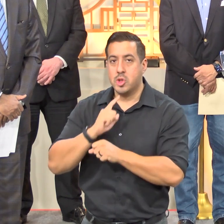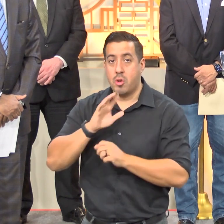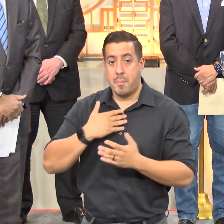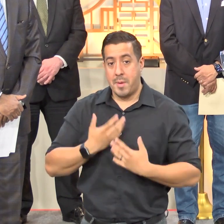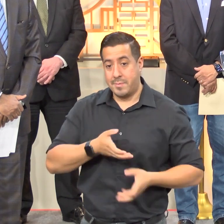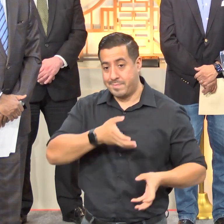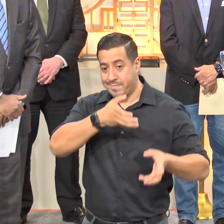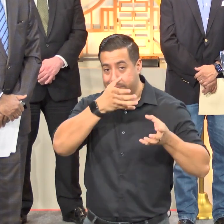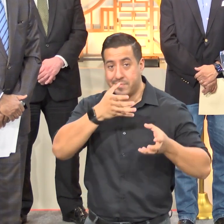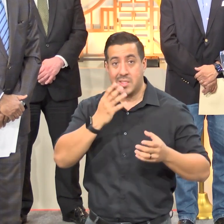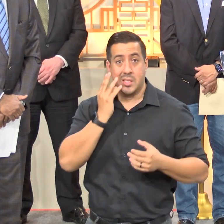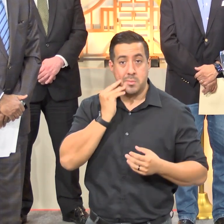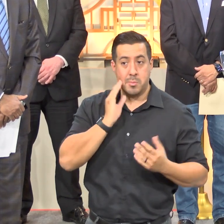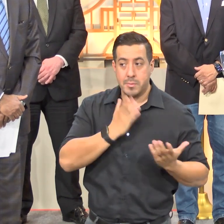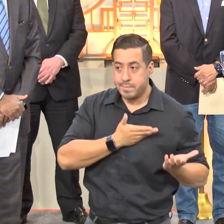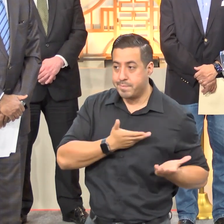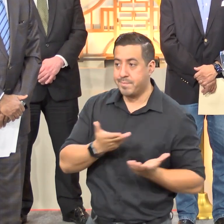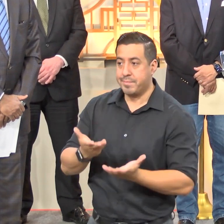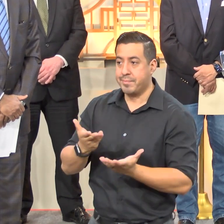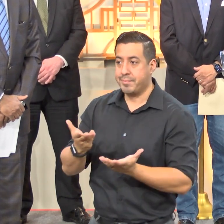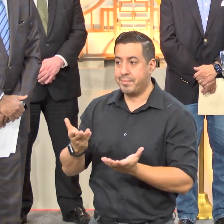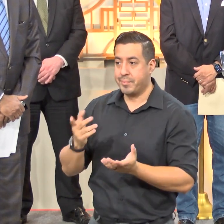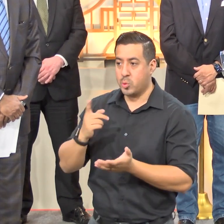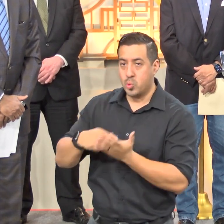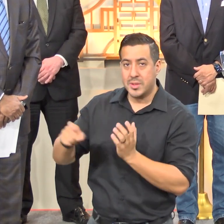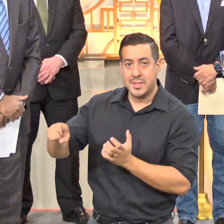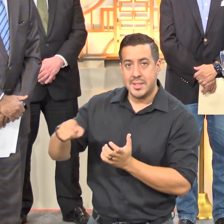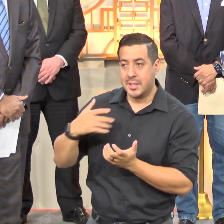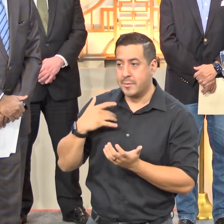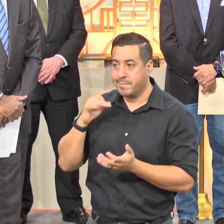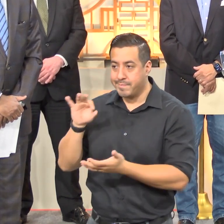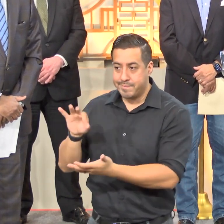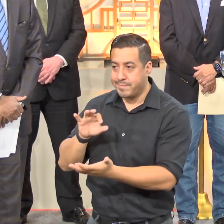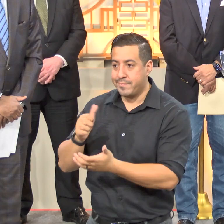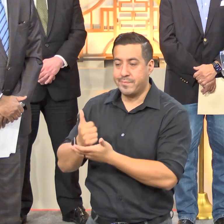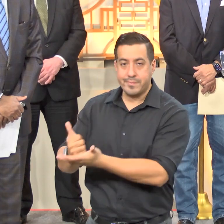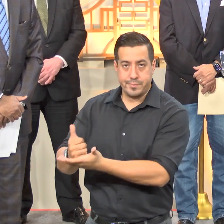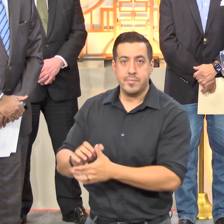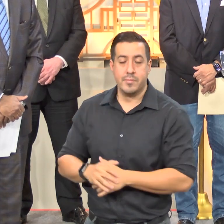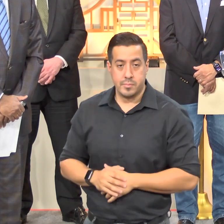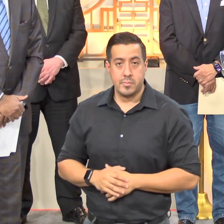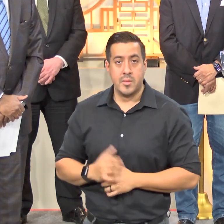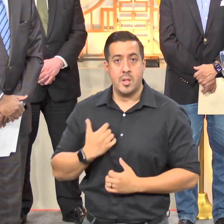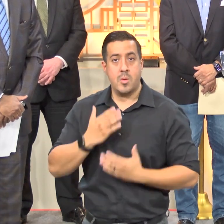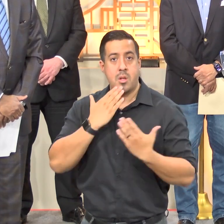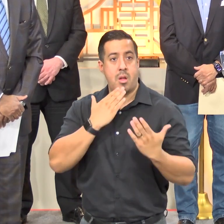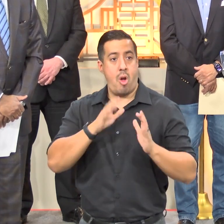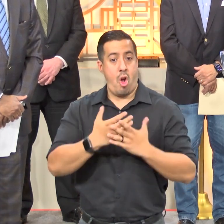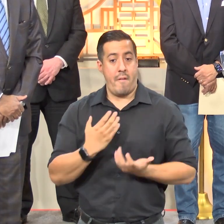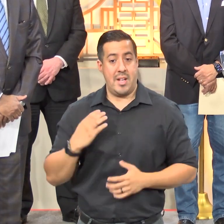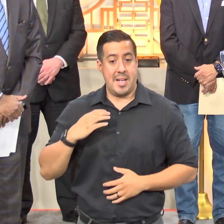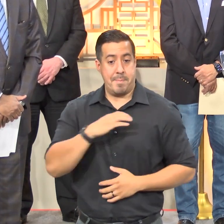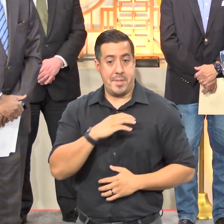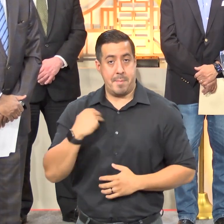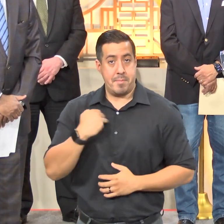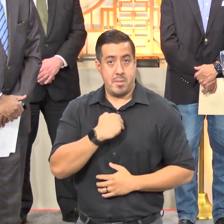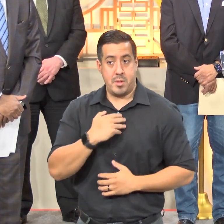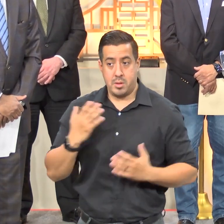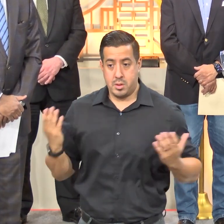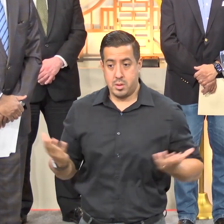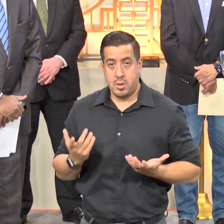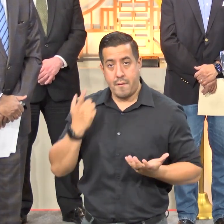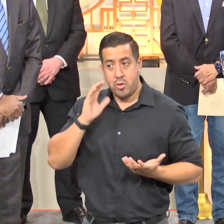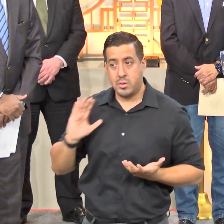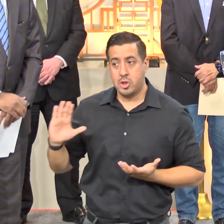and experience to add value where needed. And I want to thank in advance all the committee members for